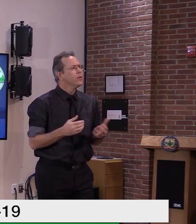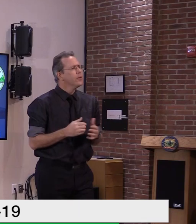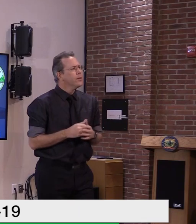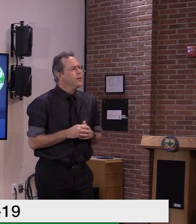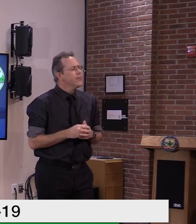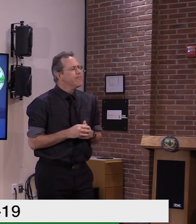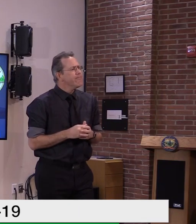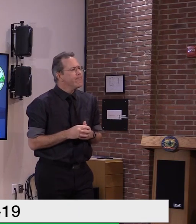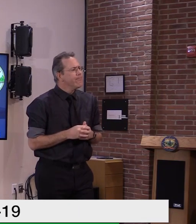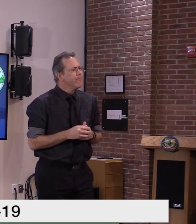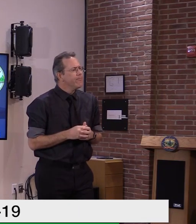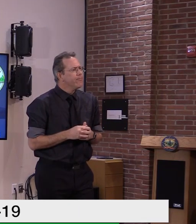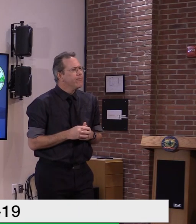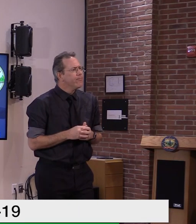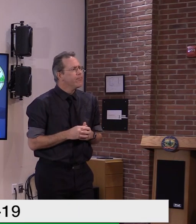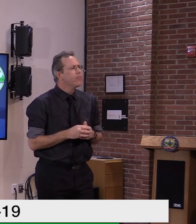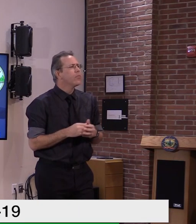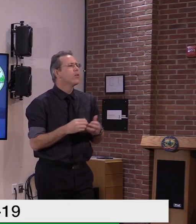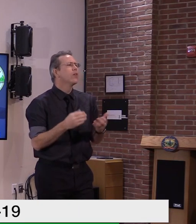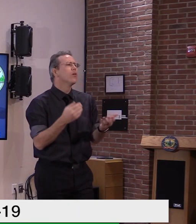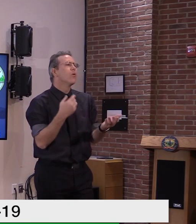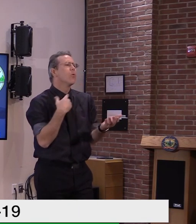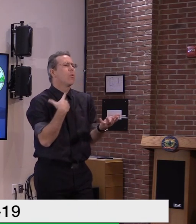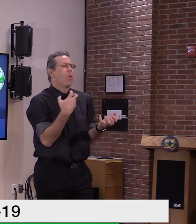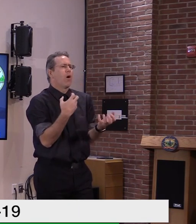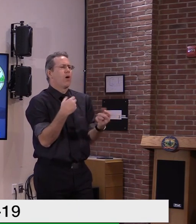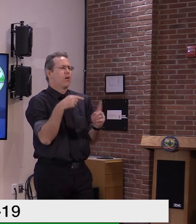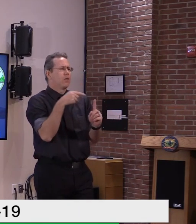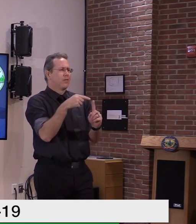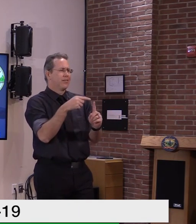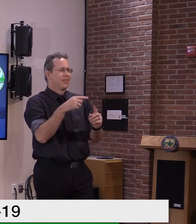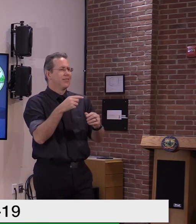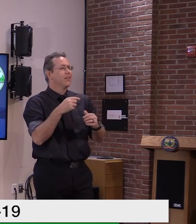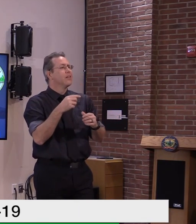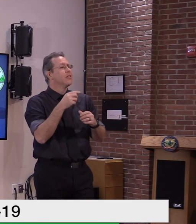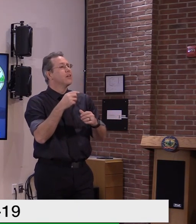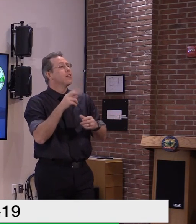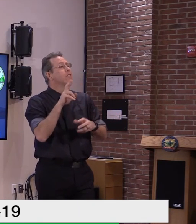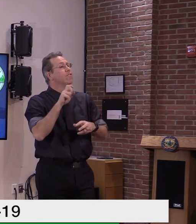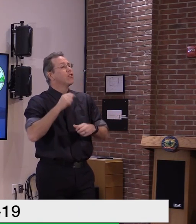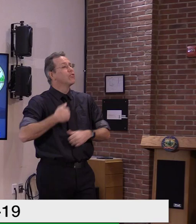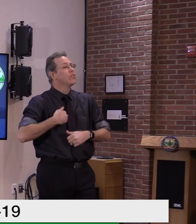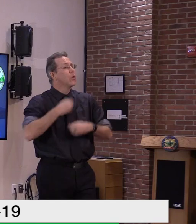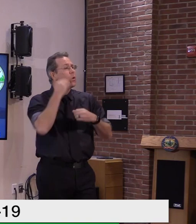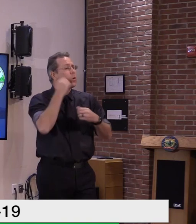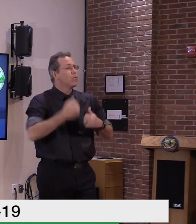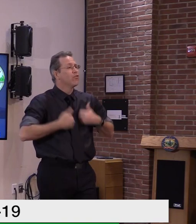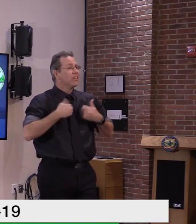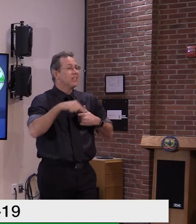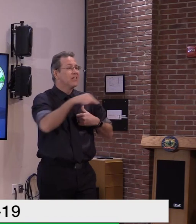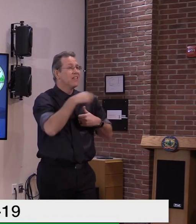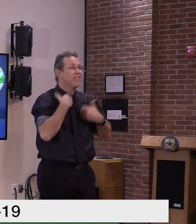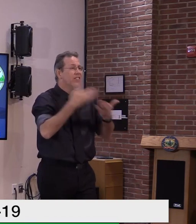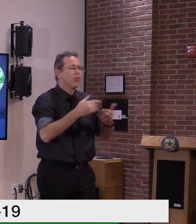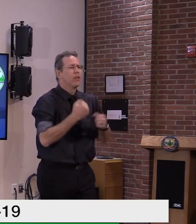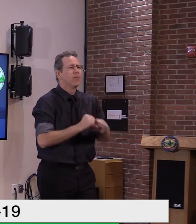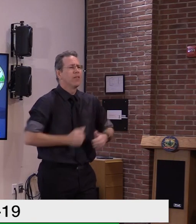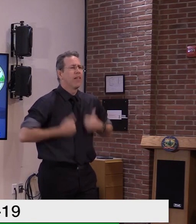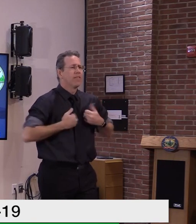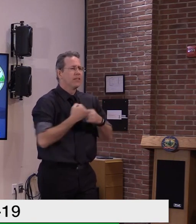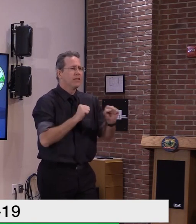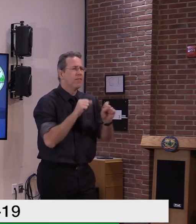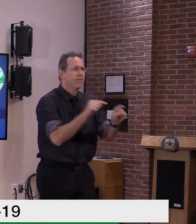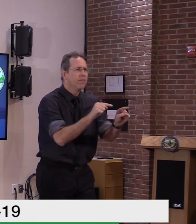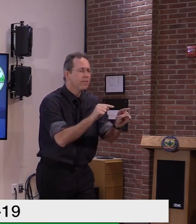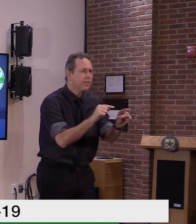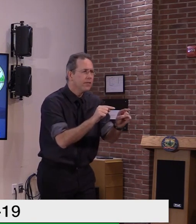terms of keeping residents and staff safe in that facility. It will organize testing, which it has done. It